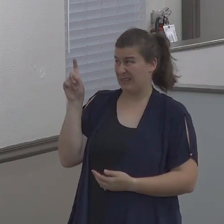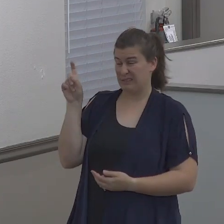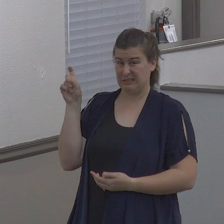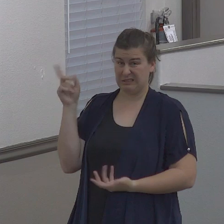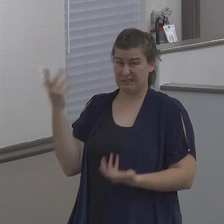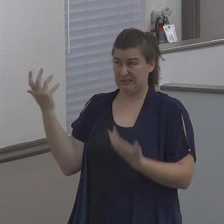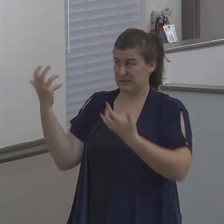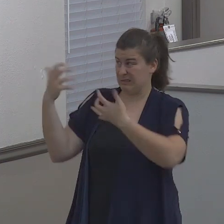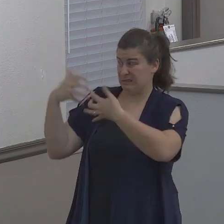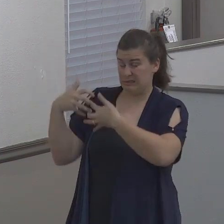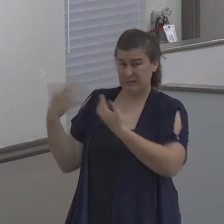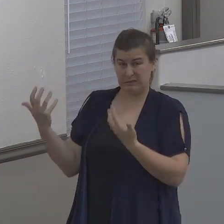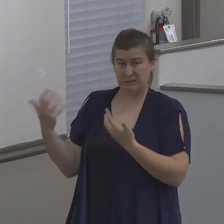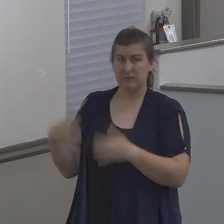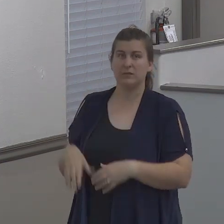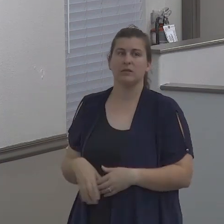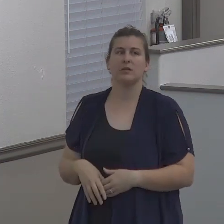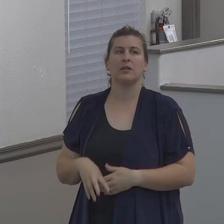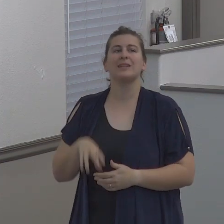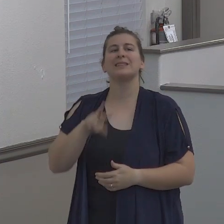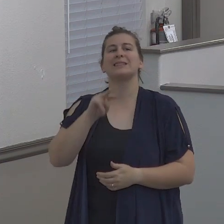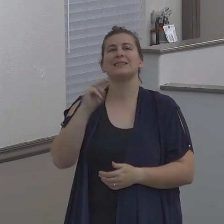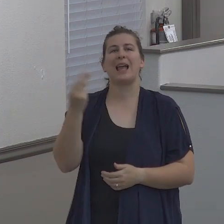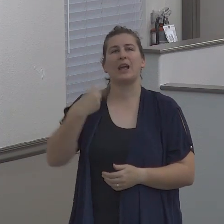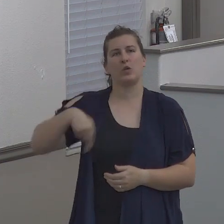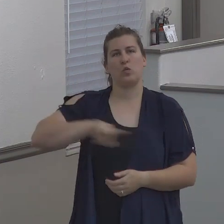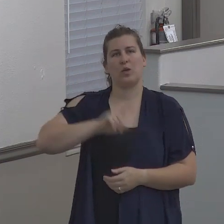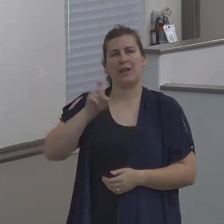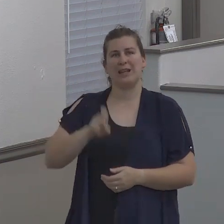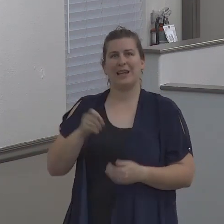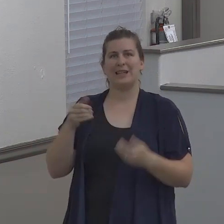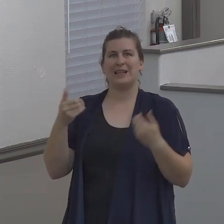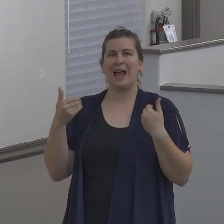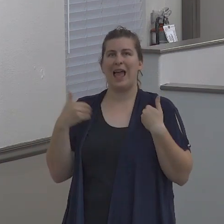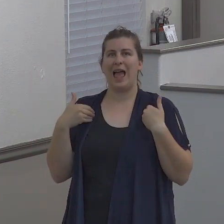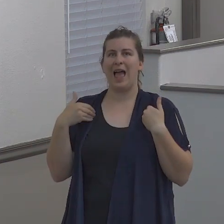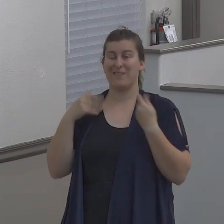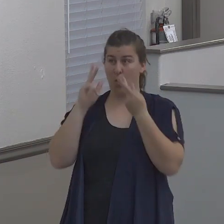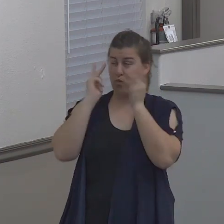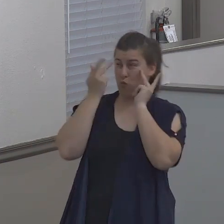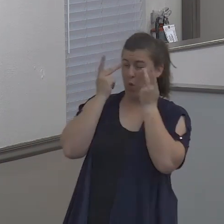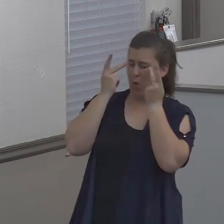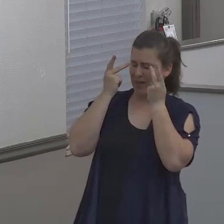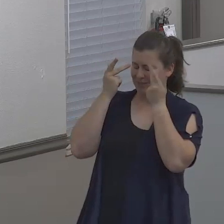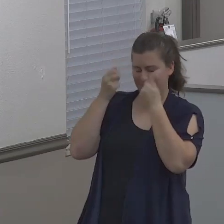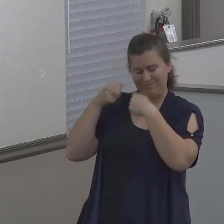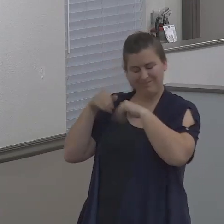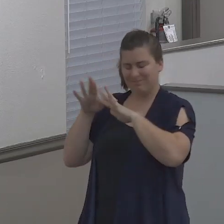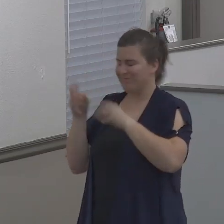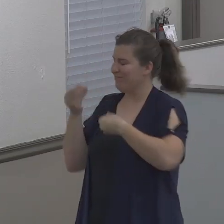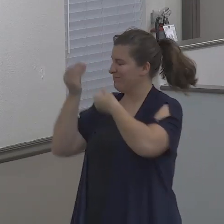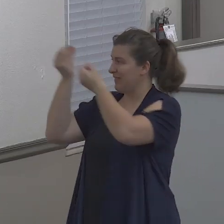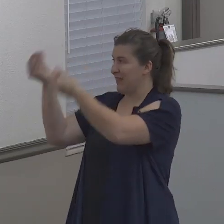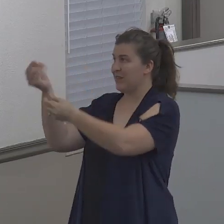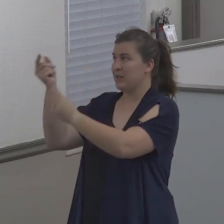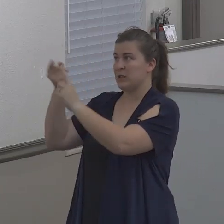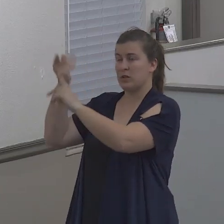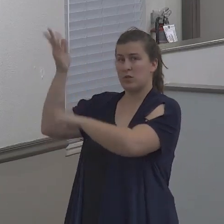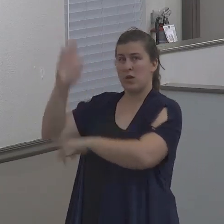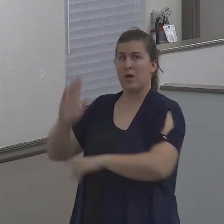bothered to find out? And secondly, We need to put our worry on God, don't